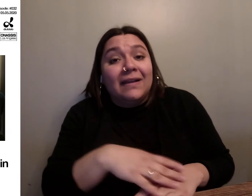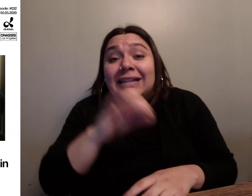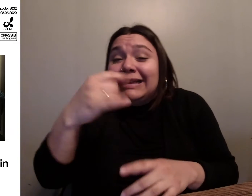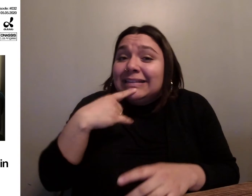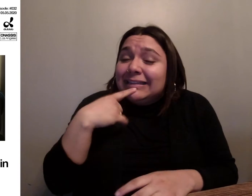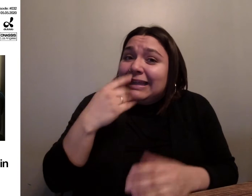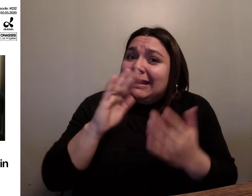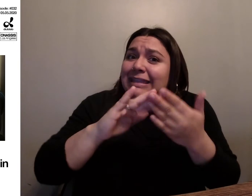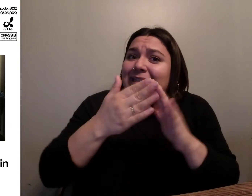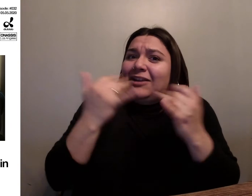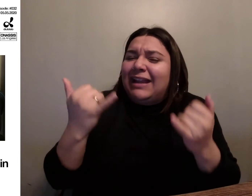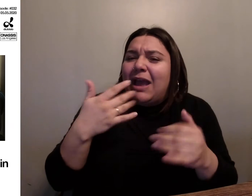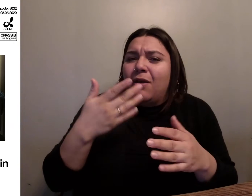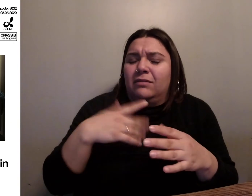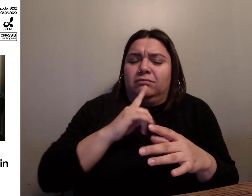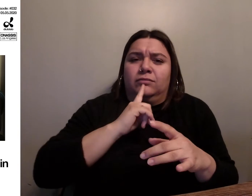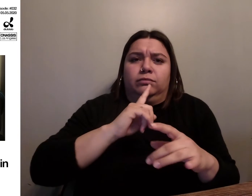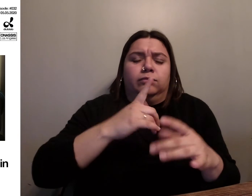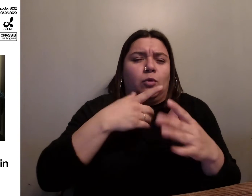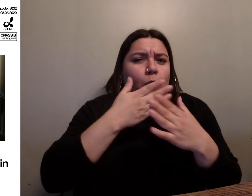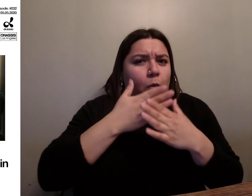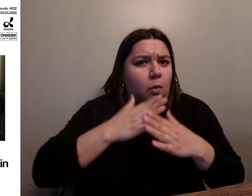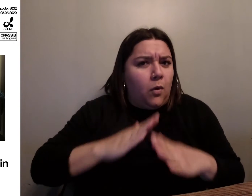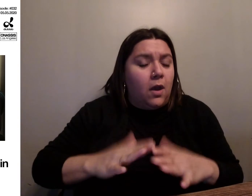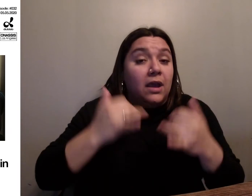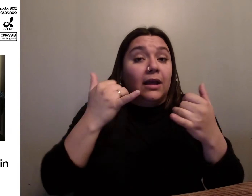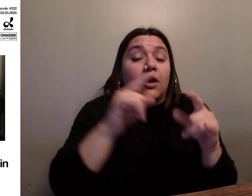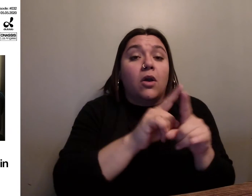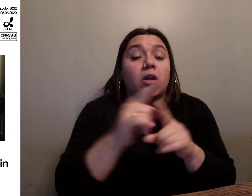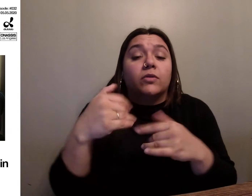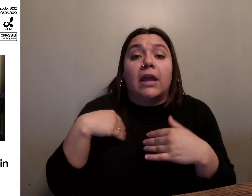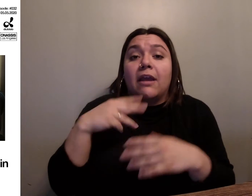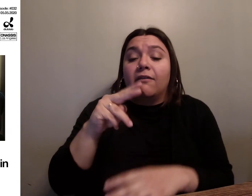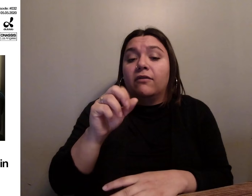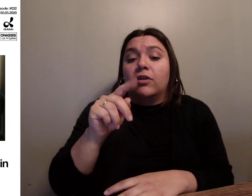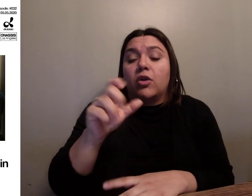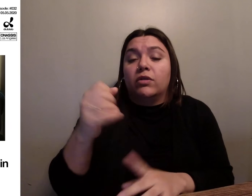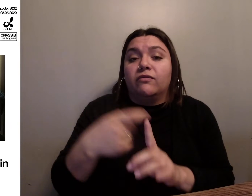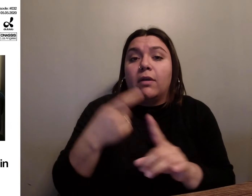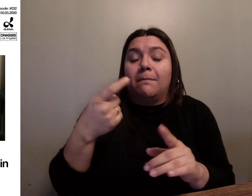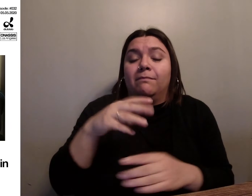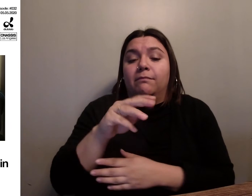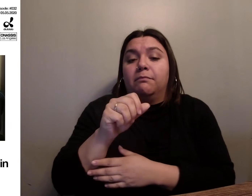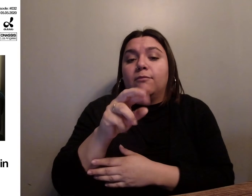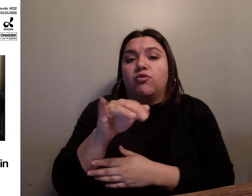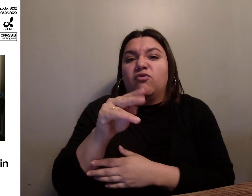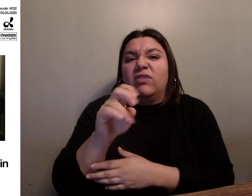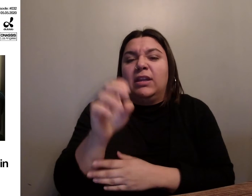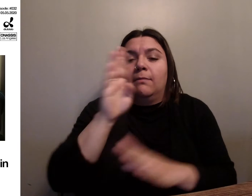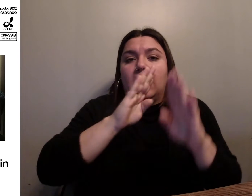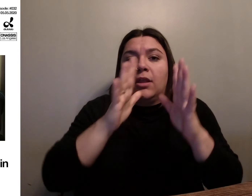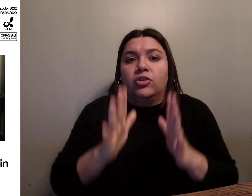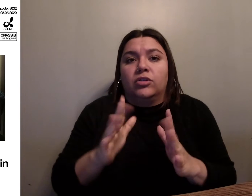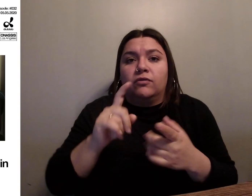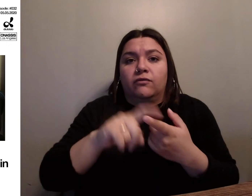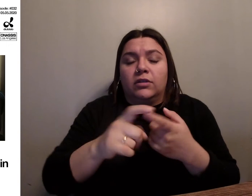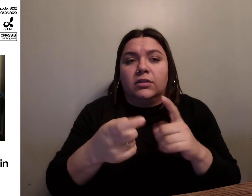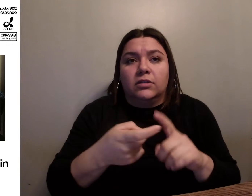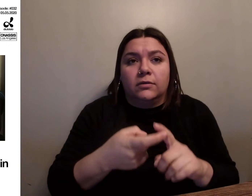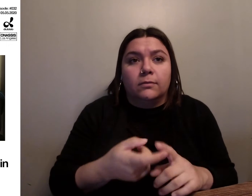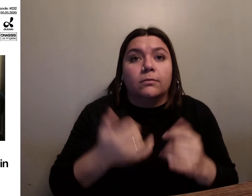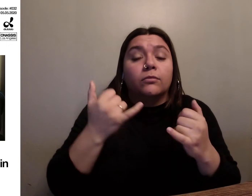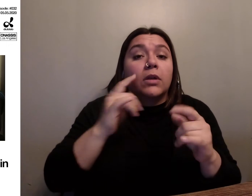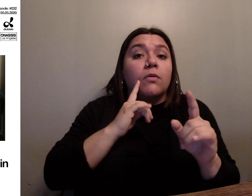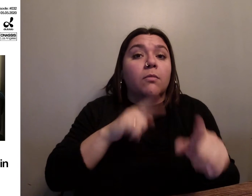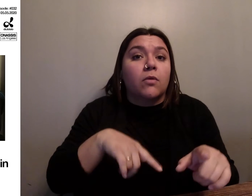from like marine biologist friends who are reporting that they're able to hear whale vocalizations from